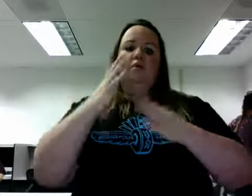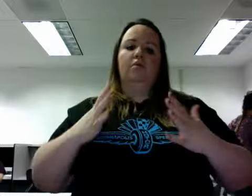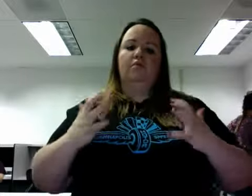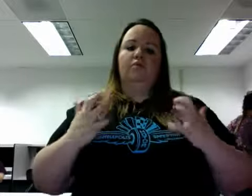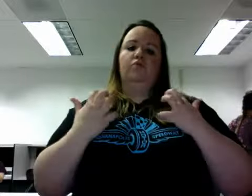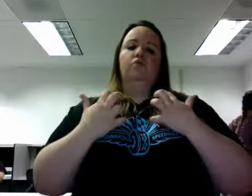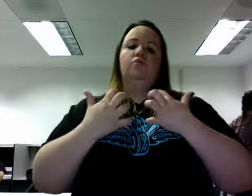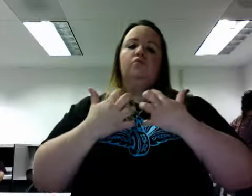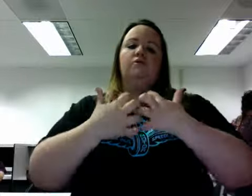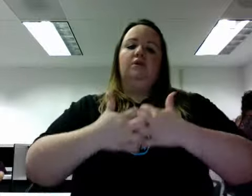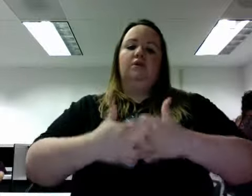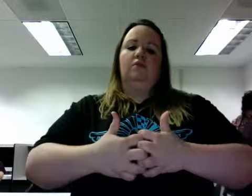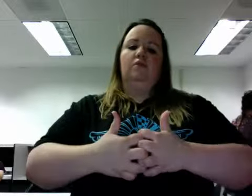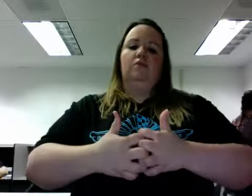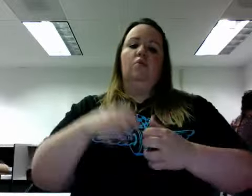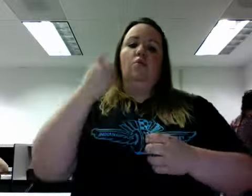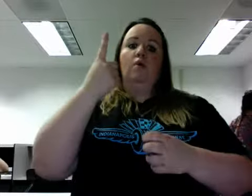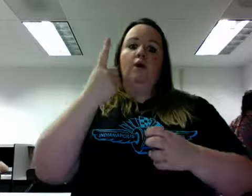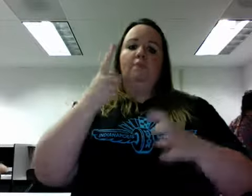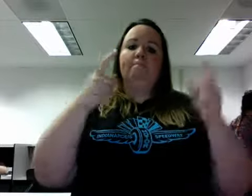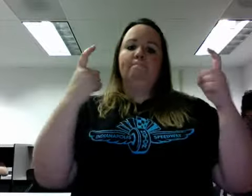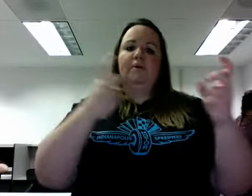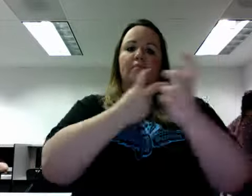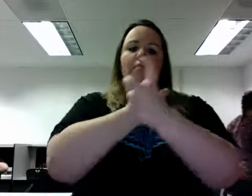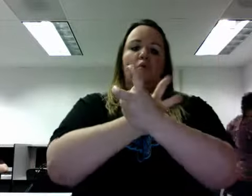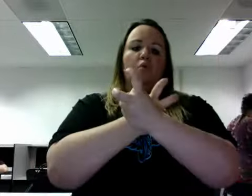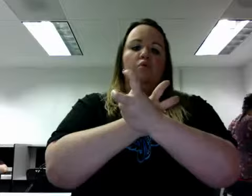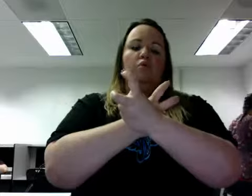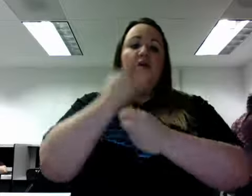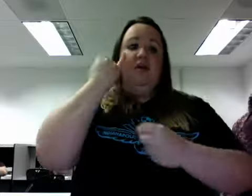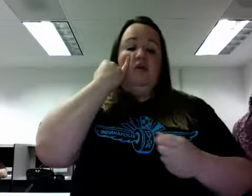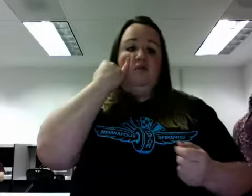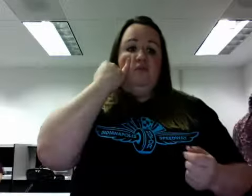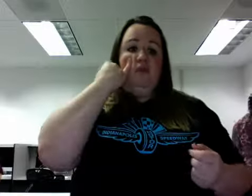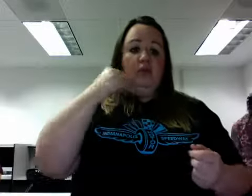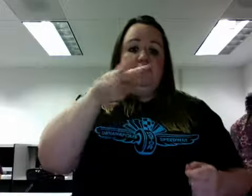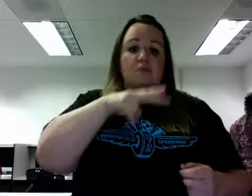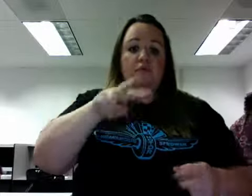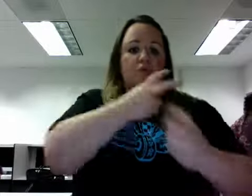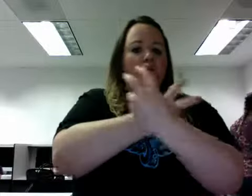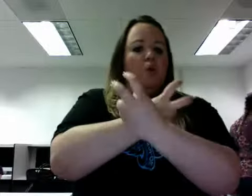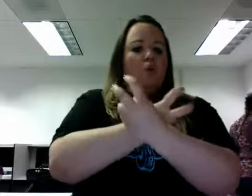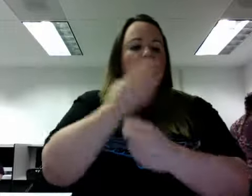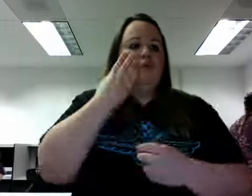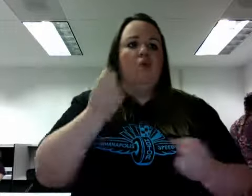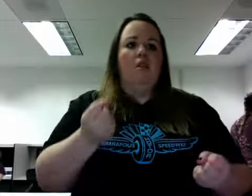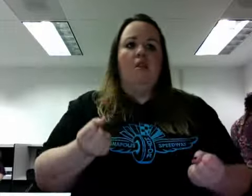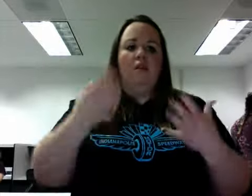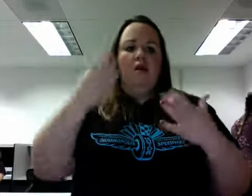So by observing bones, by looking at bones, you can tell a lot about a person and their age and sex and everything. Now, what are we going to tell me?